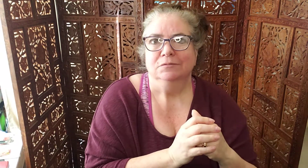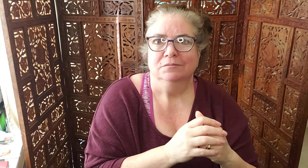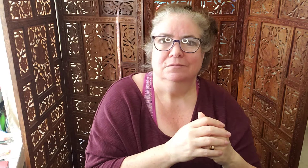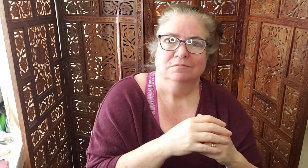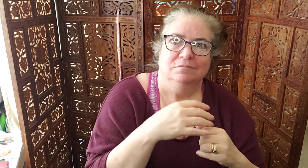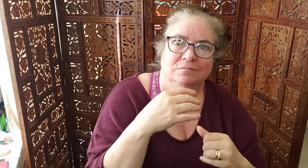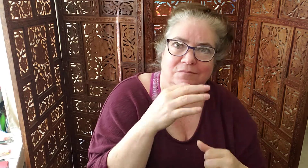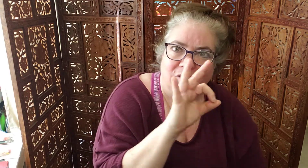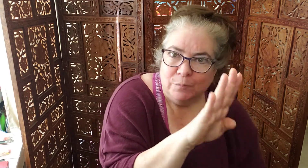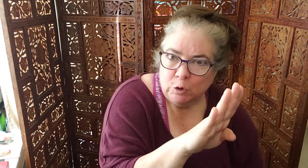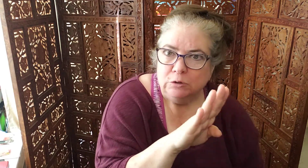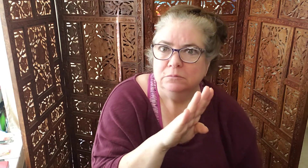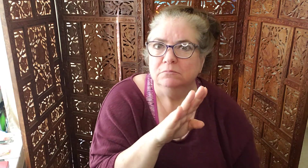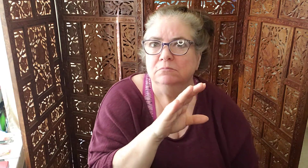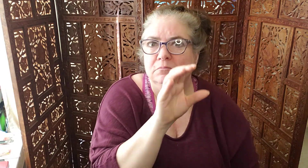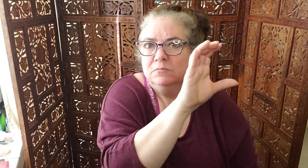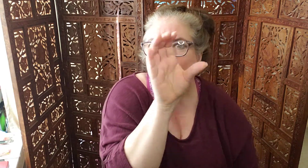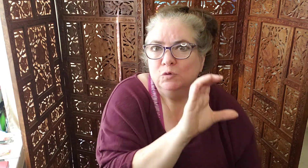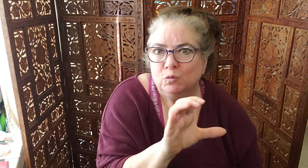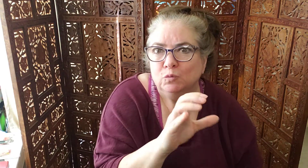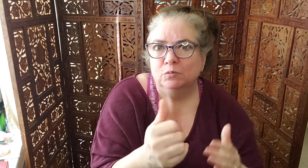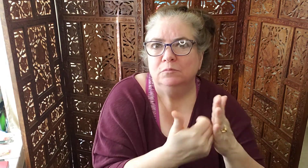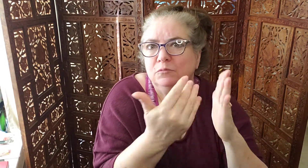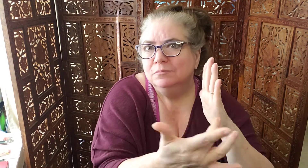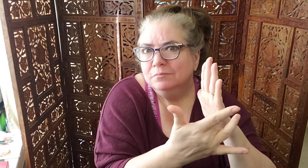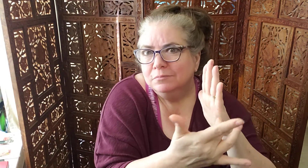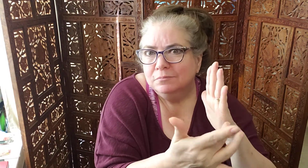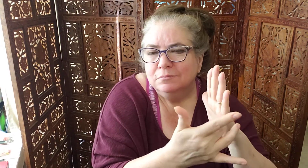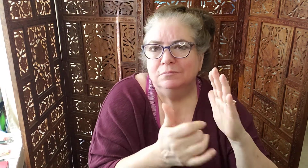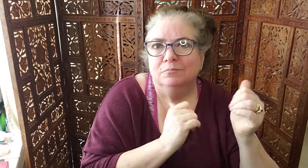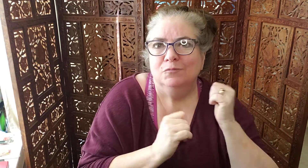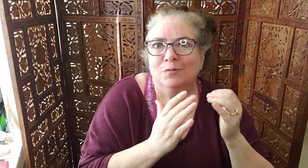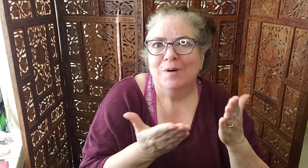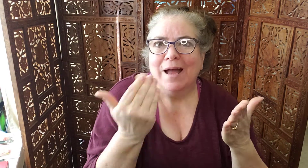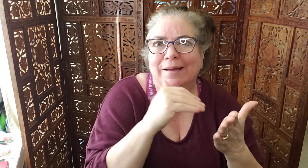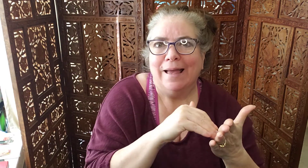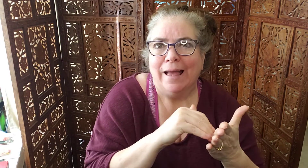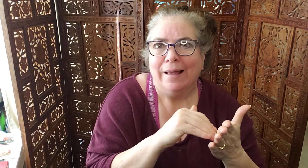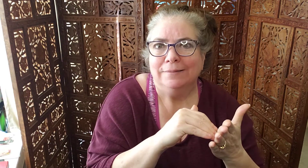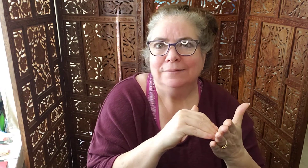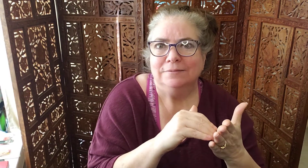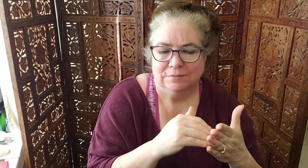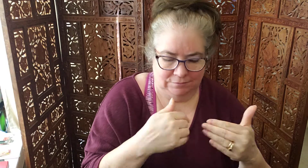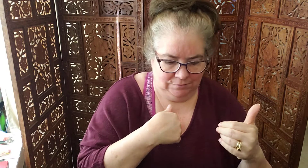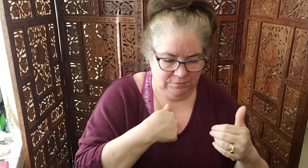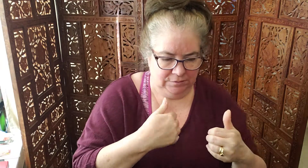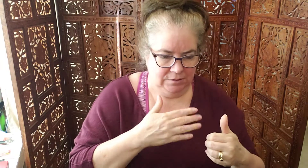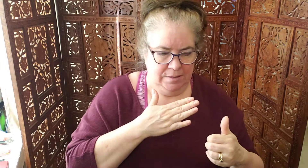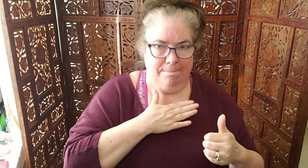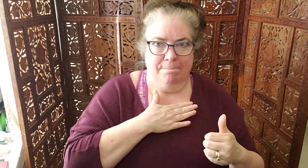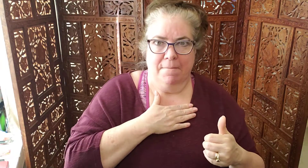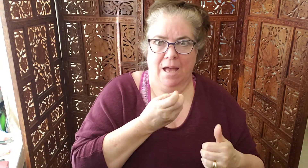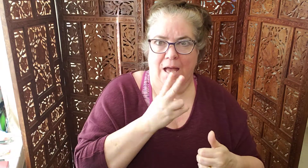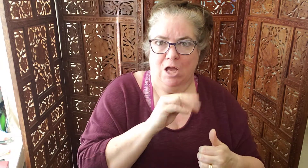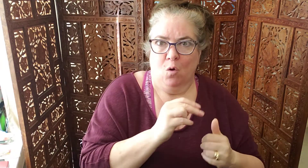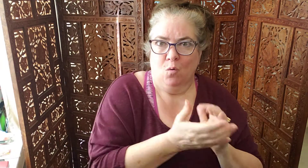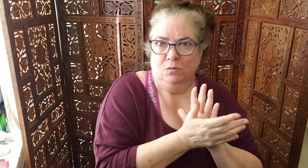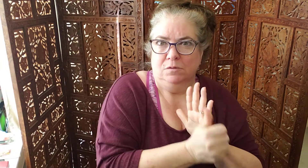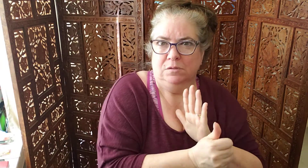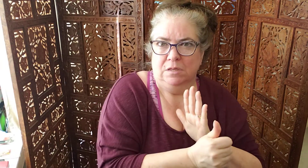new technology that we have now, performers are again turning inward. They're going, a TikTok video could take